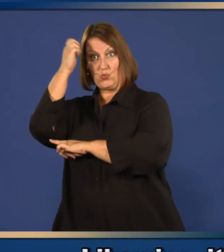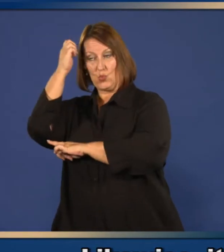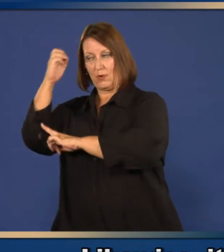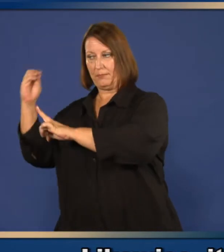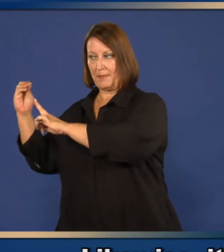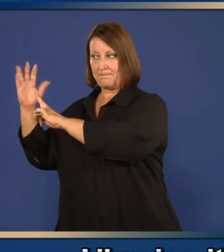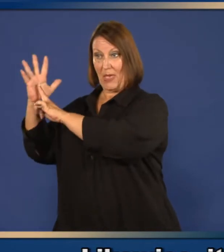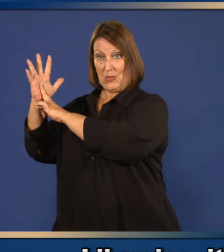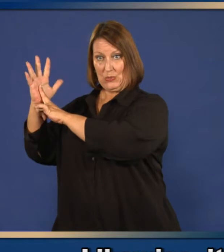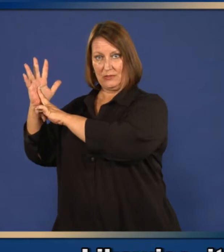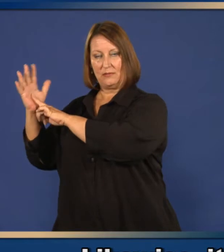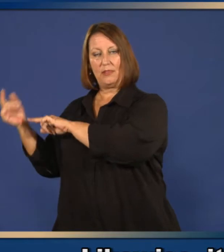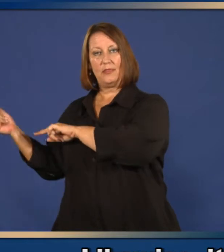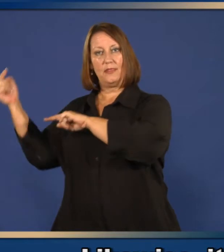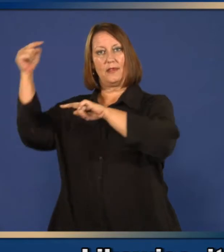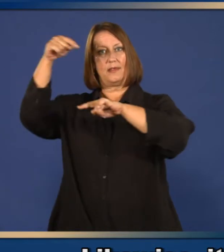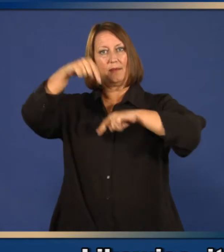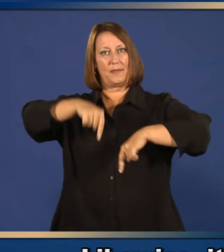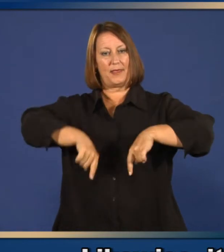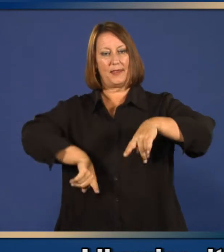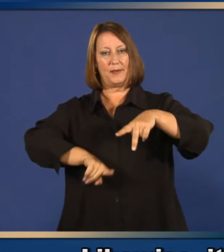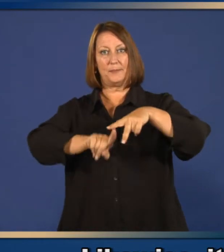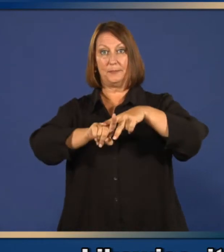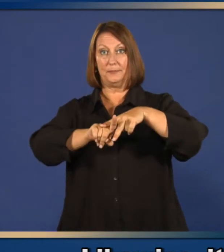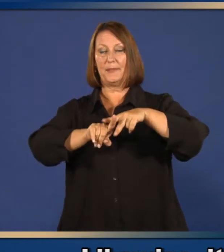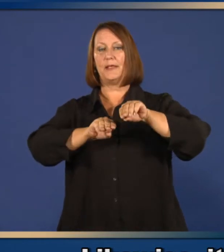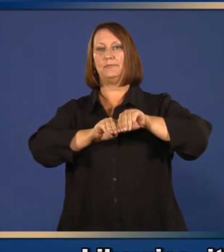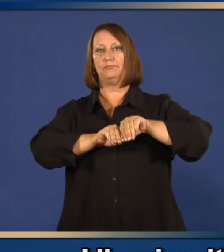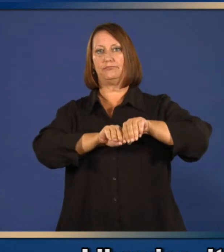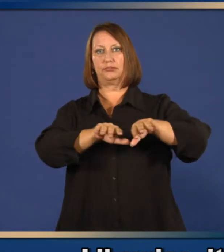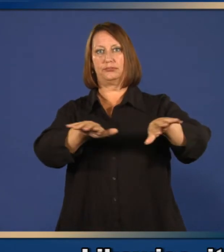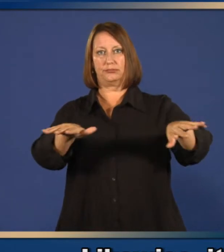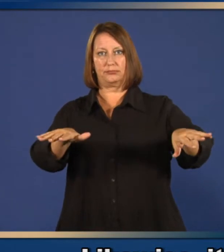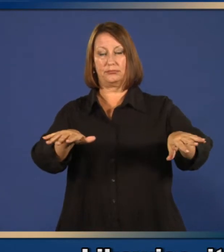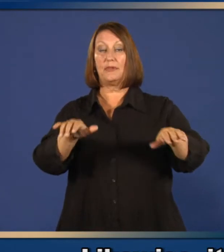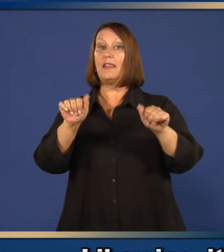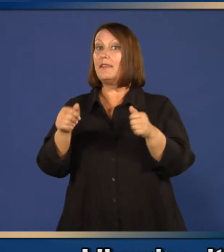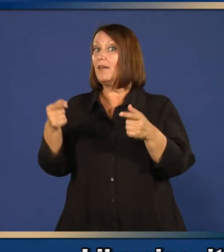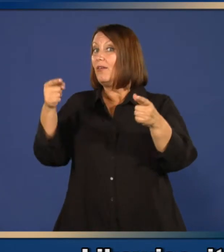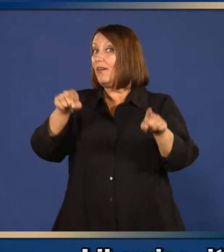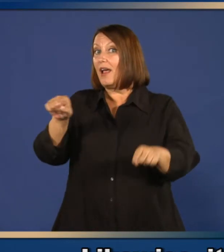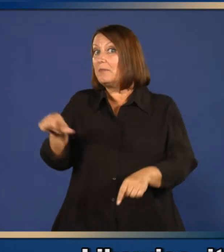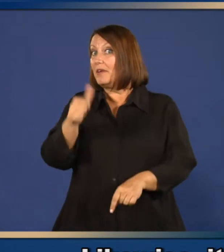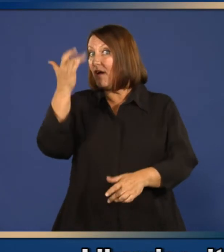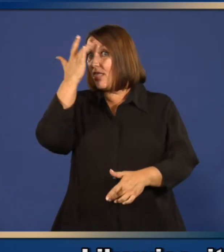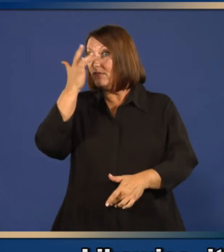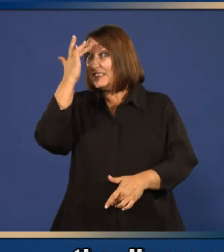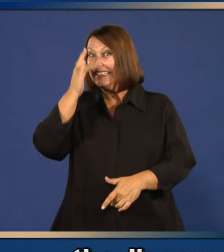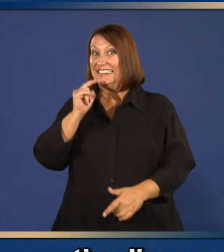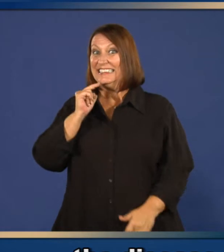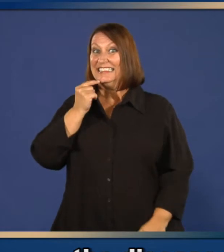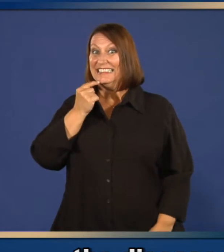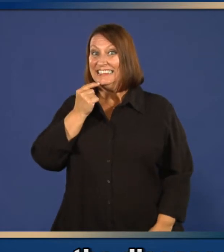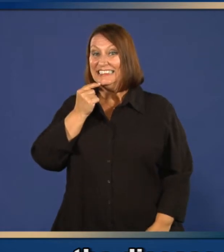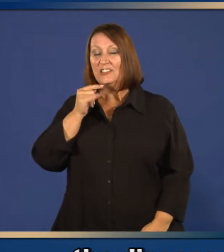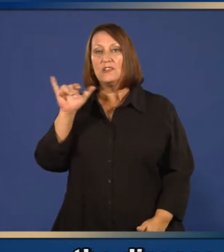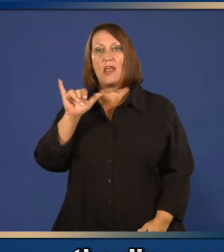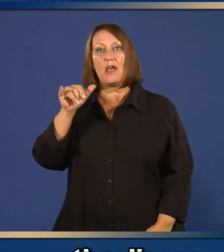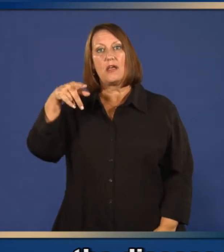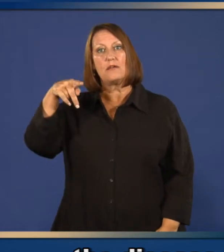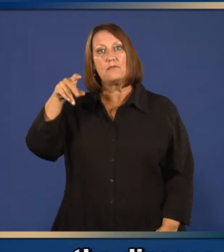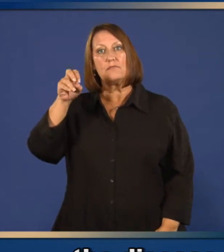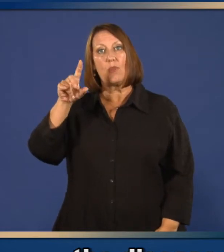Likewise, it would only take one case of polio from another country to bring the disease back